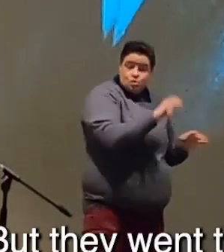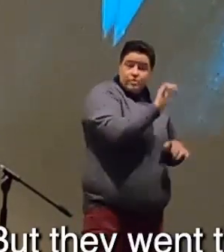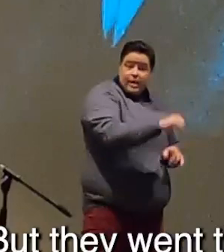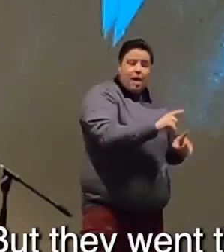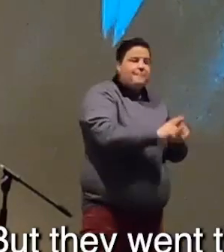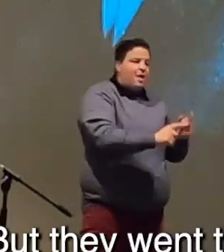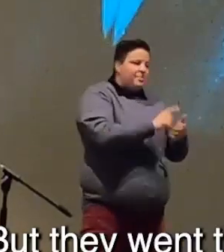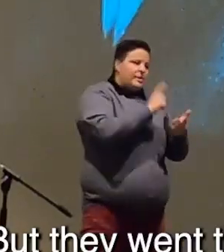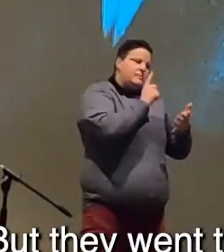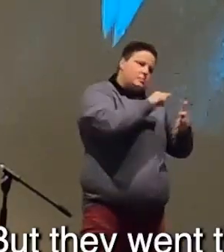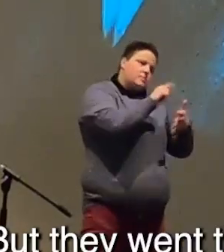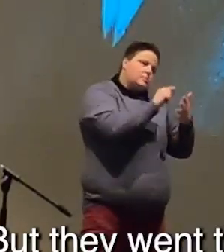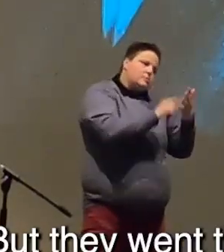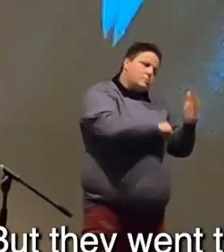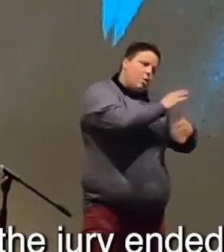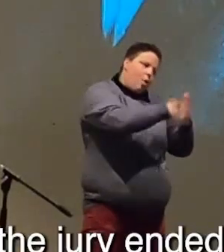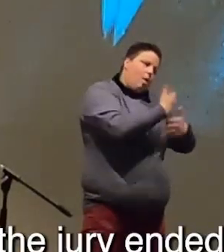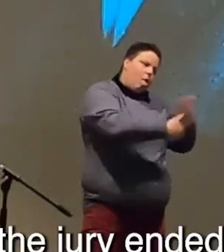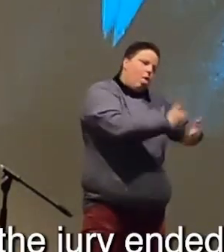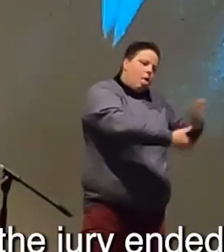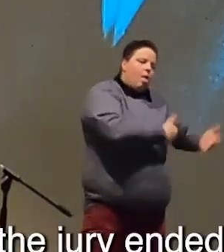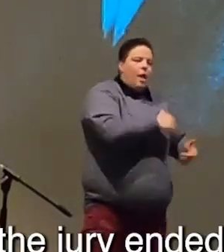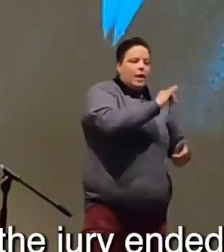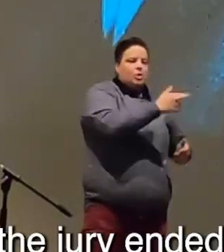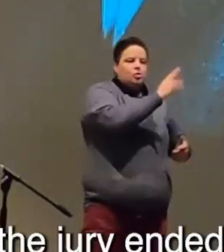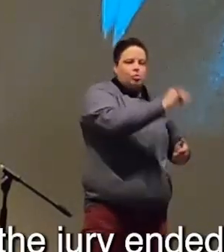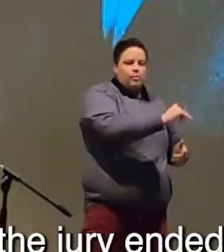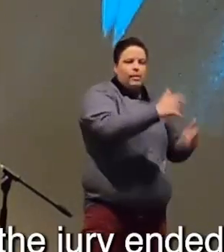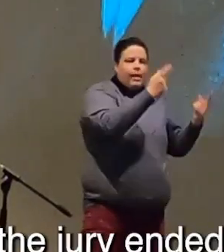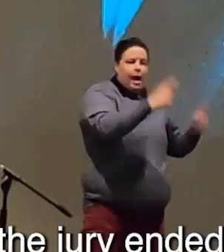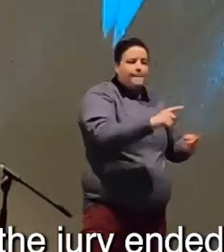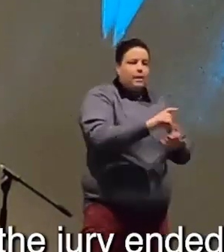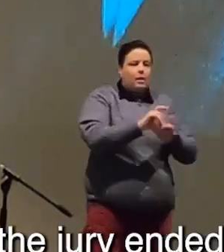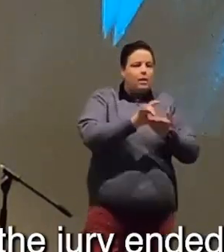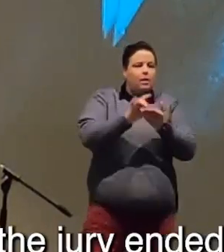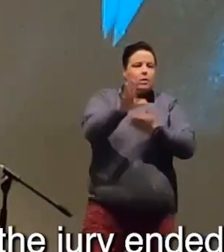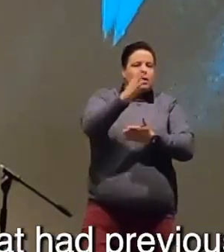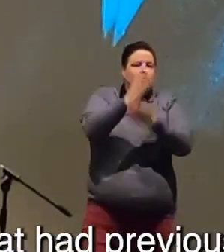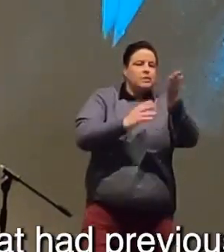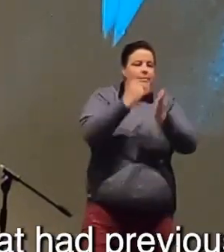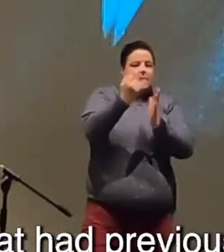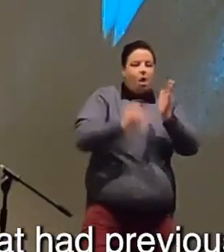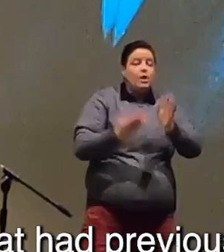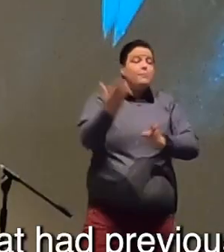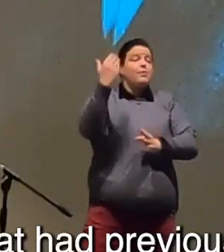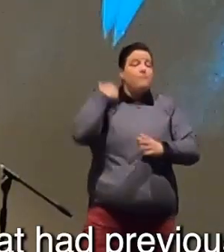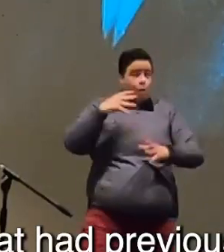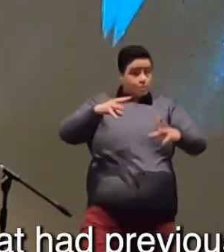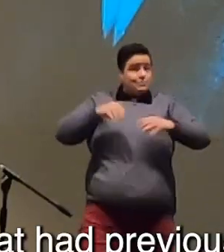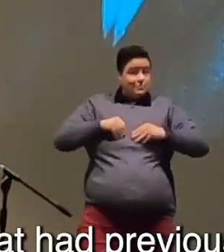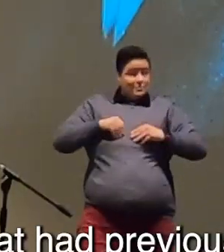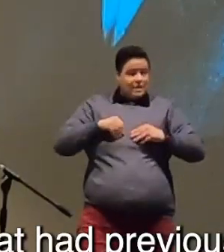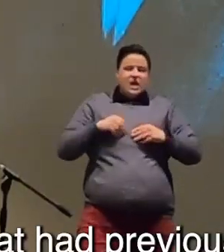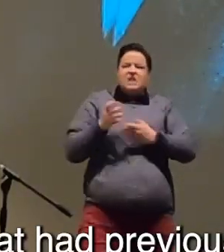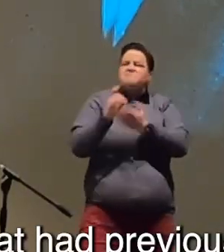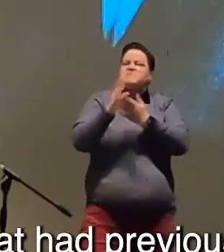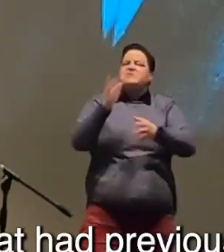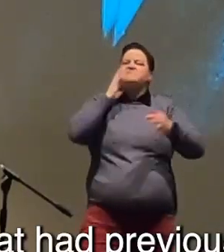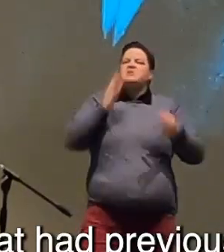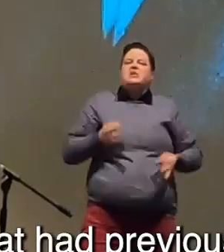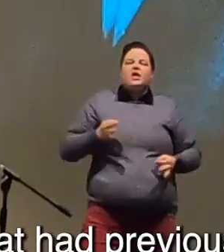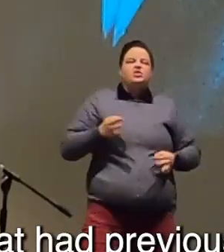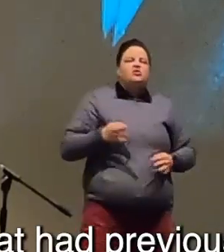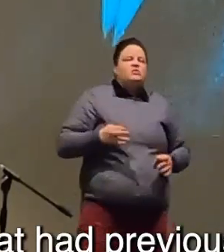they went through this whole process again, and the jury ended up kicking out some of the artworks that had previously been accepted, sort of